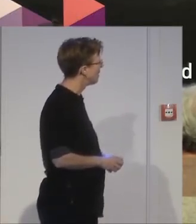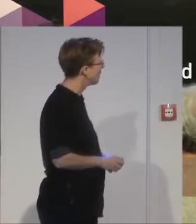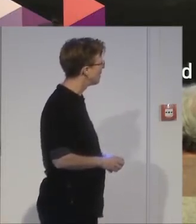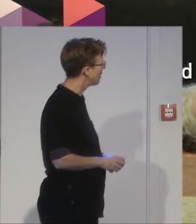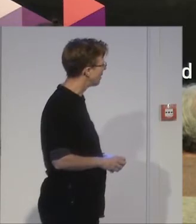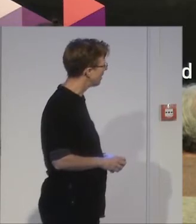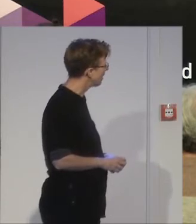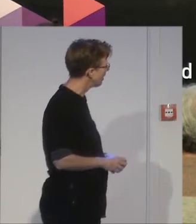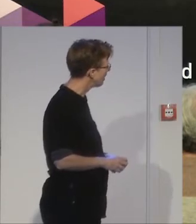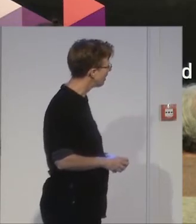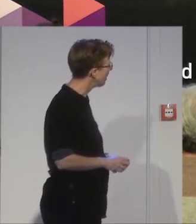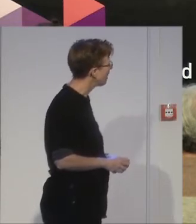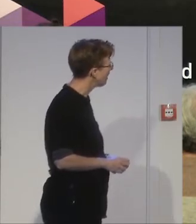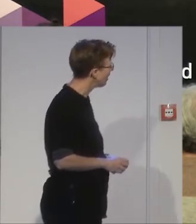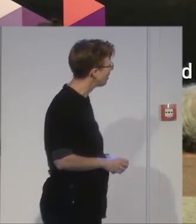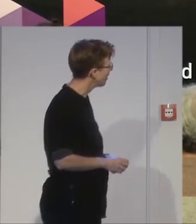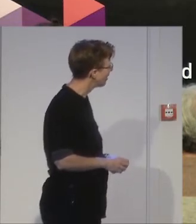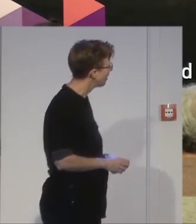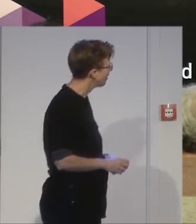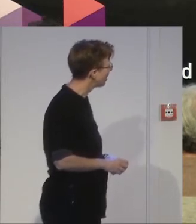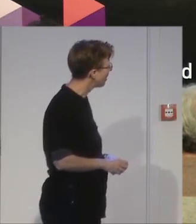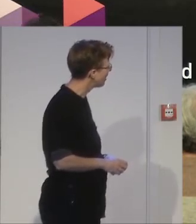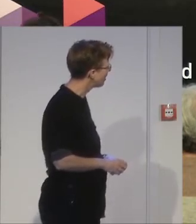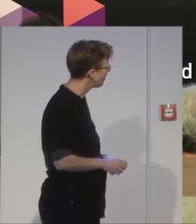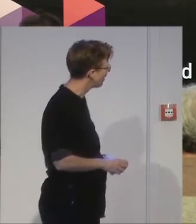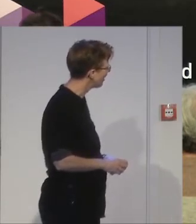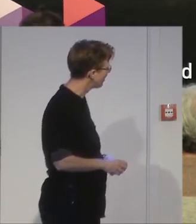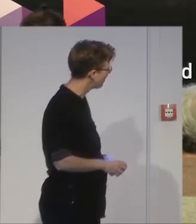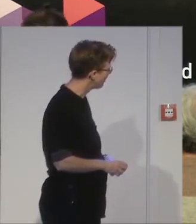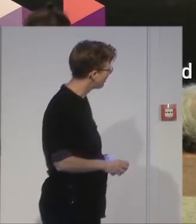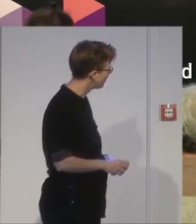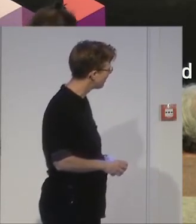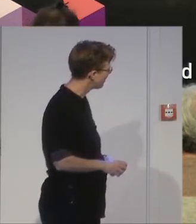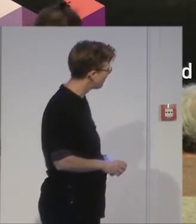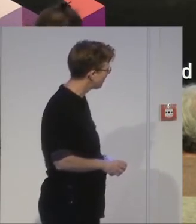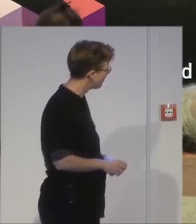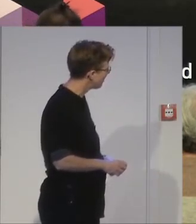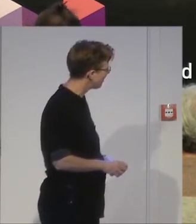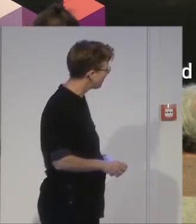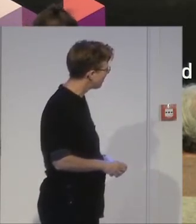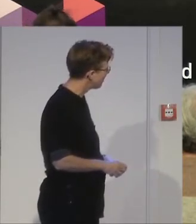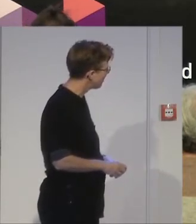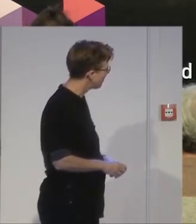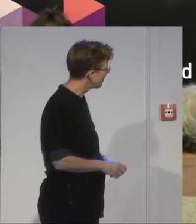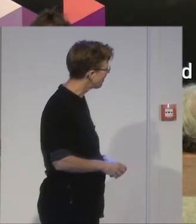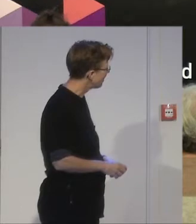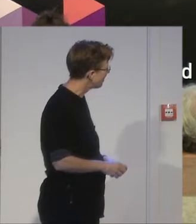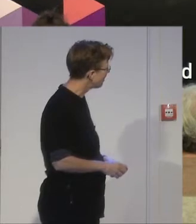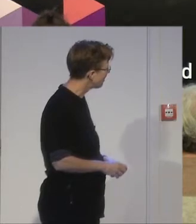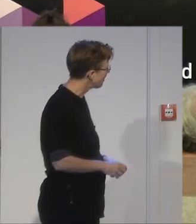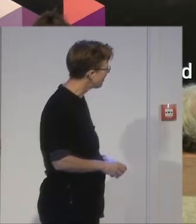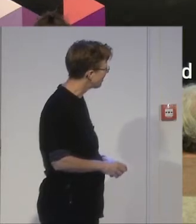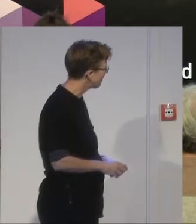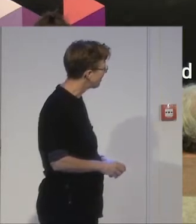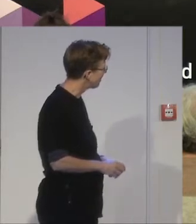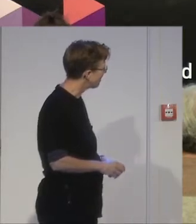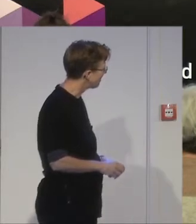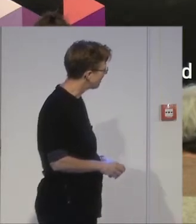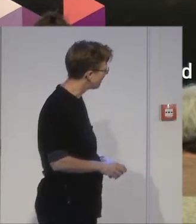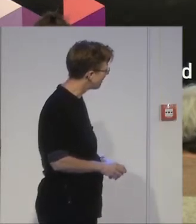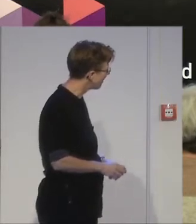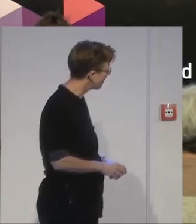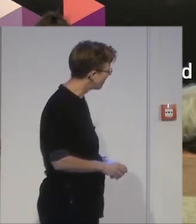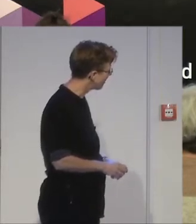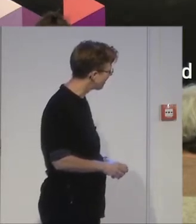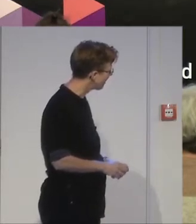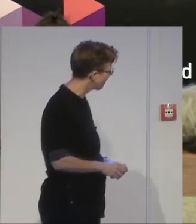I should kind of use the starting point. You know, if you know, the way he's expressing everything with his body, tactile. That was kind of one of